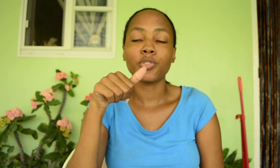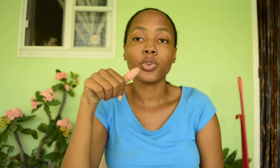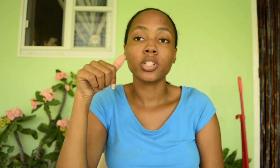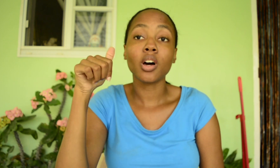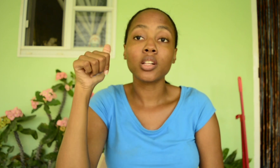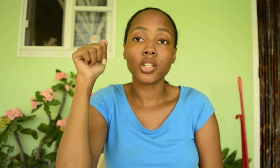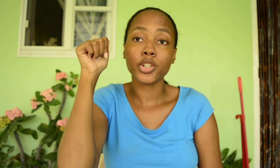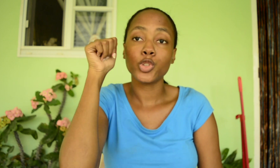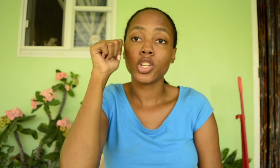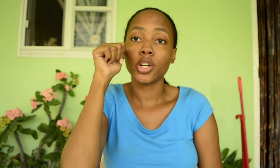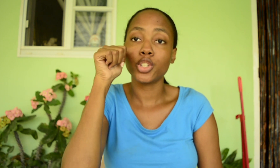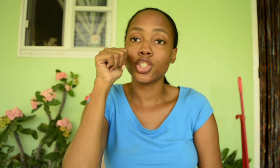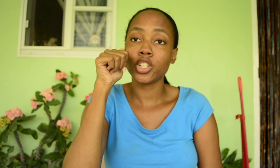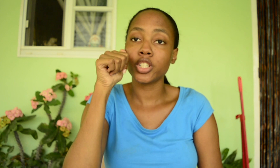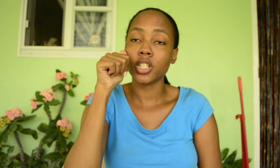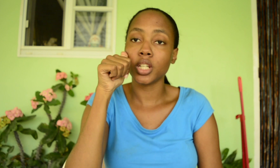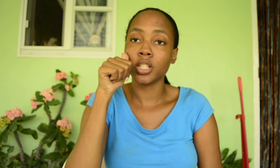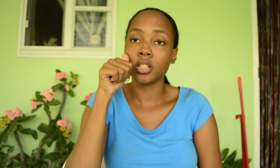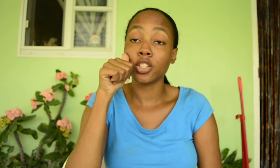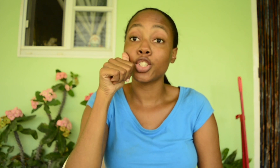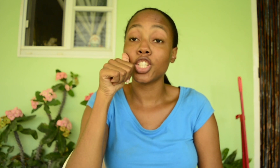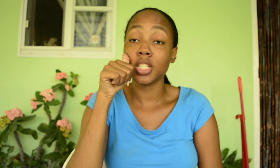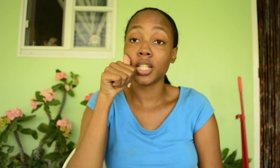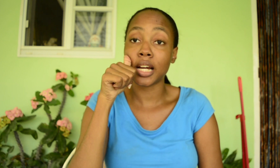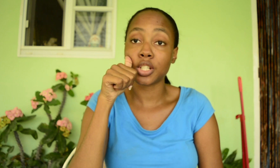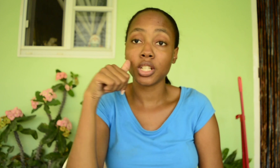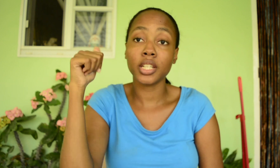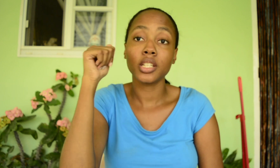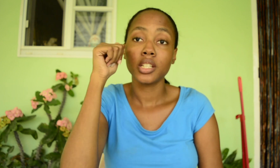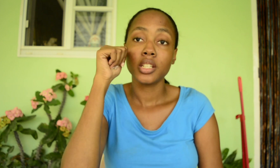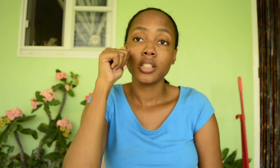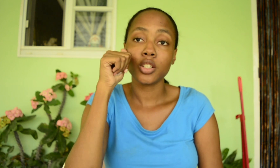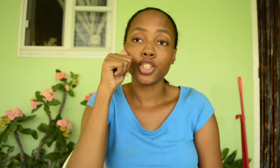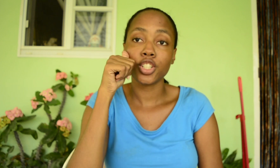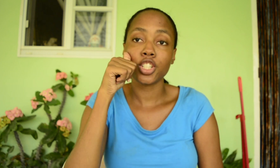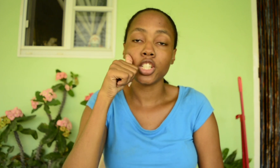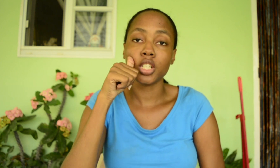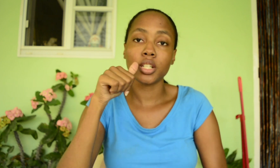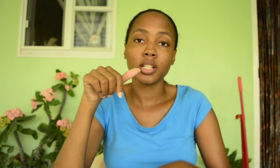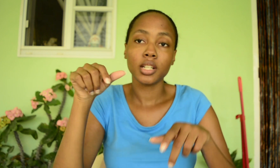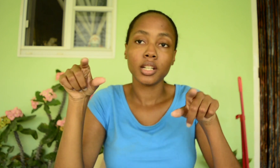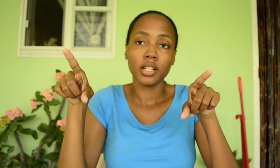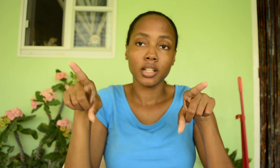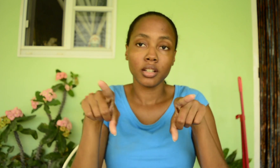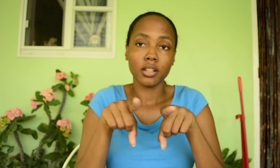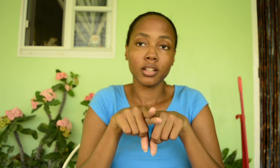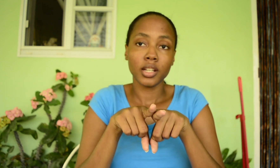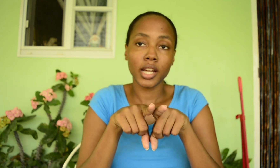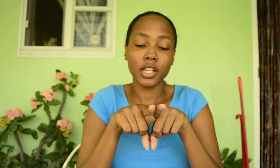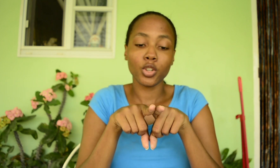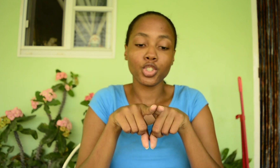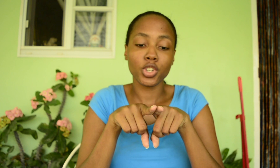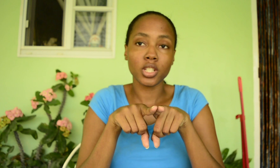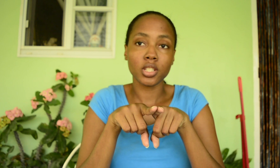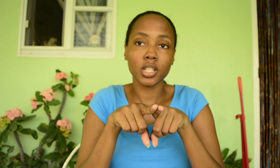for daughter you touch your chin, your cheek actually, touch your cheek and then you go straight into this.